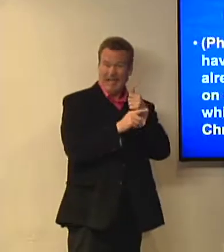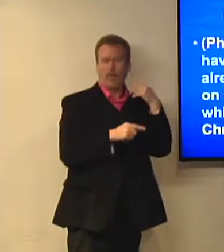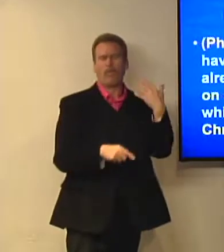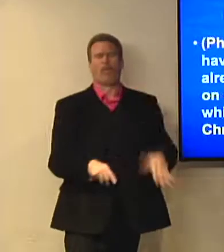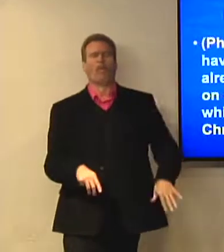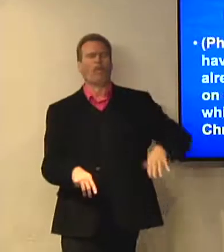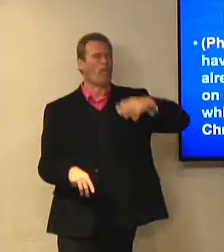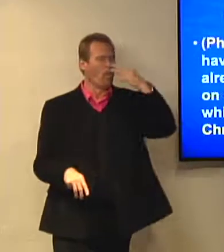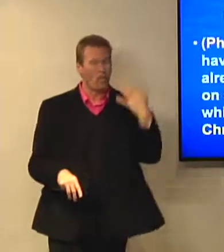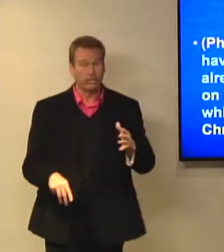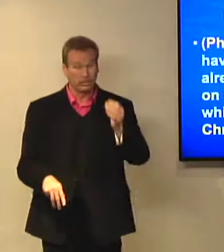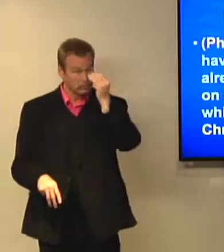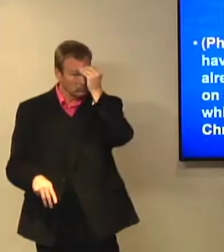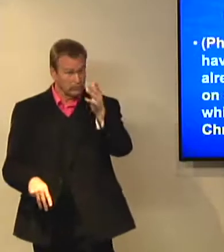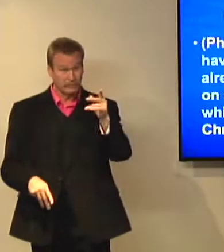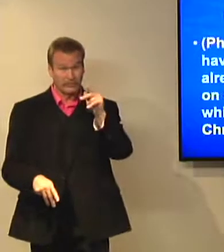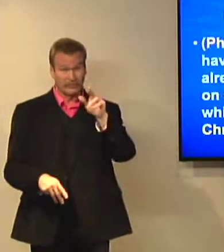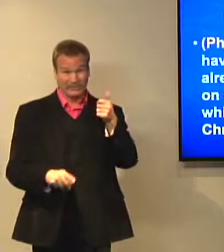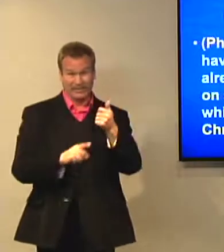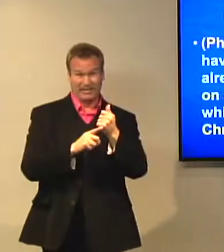So Paul wanted to continue to grow.